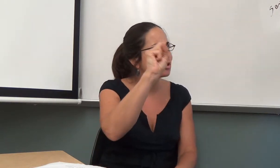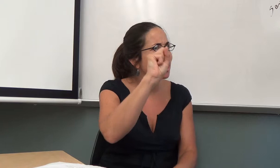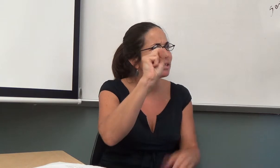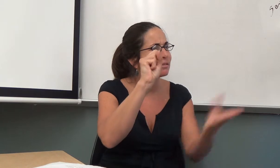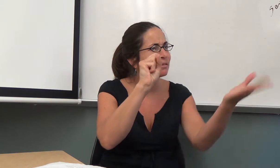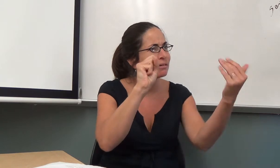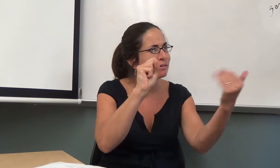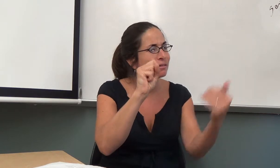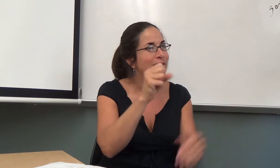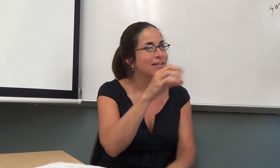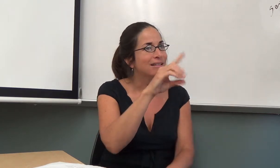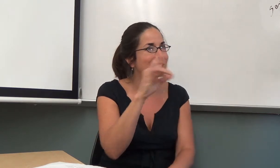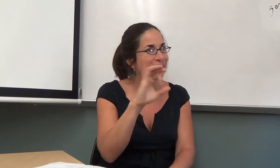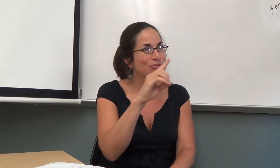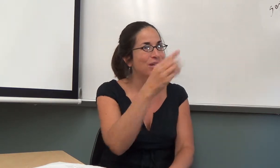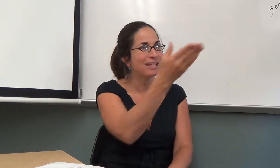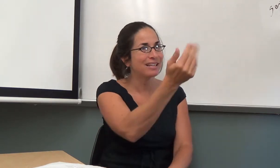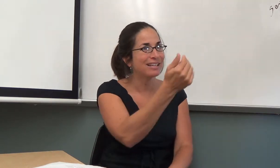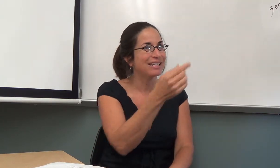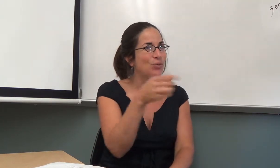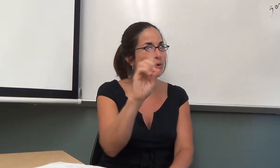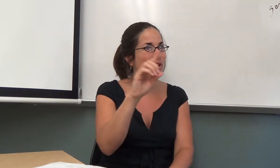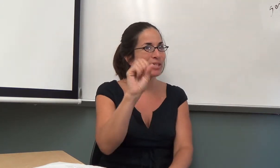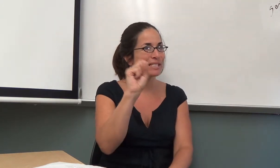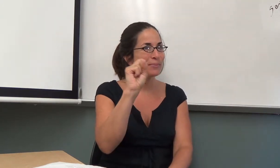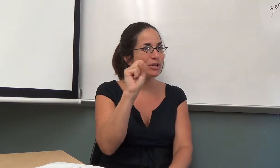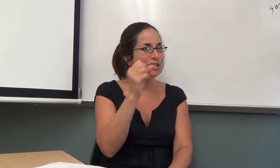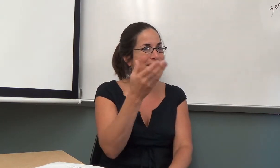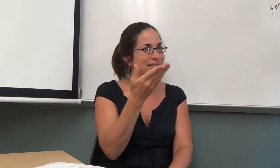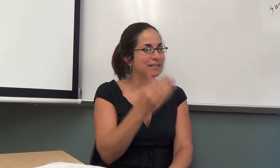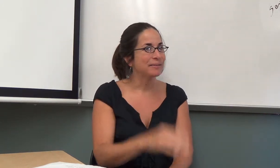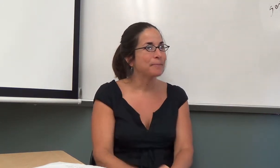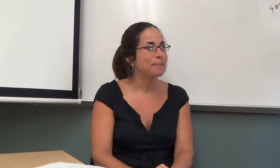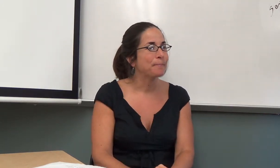You're asking the question. You're asking me. I don't know. David, help me out. What's the subject?